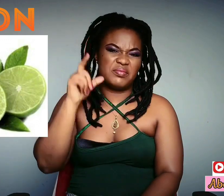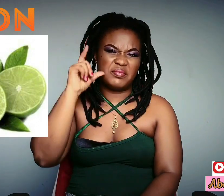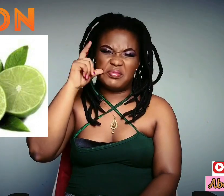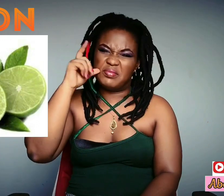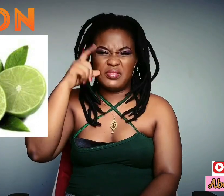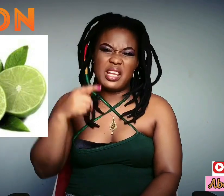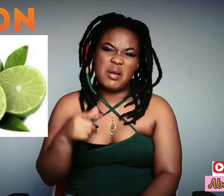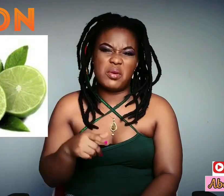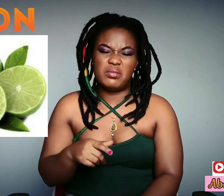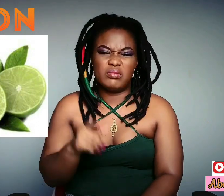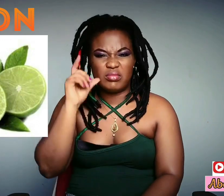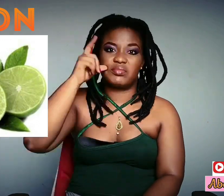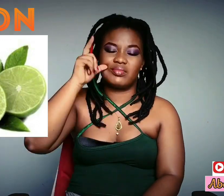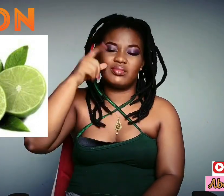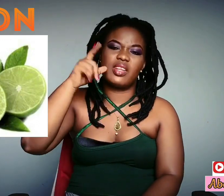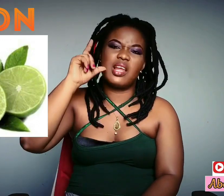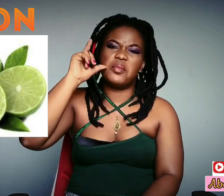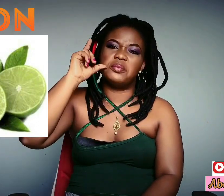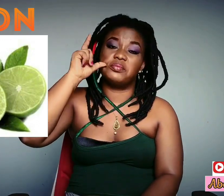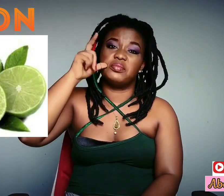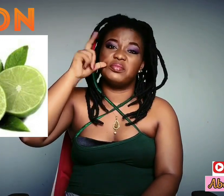Lemon. Lemon. Lemon.